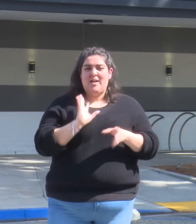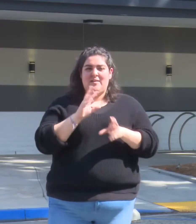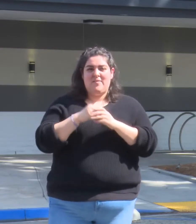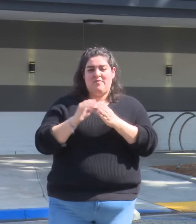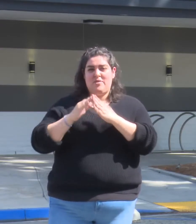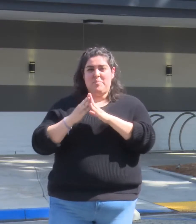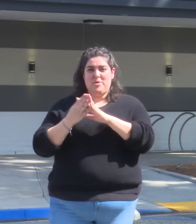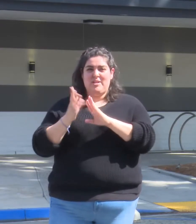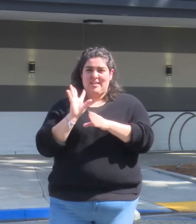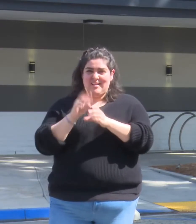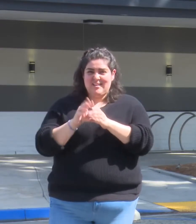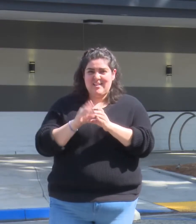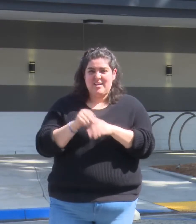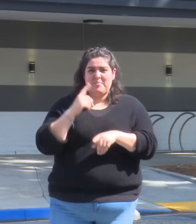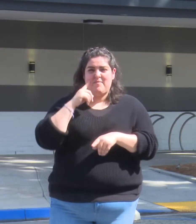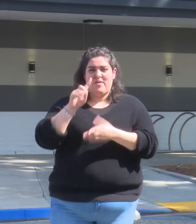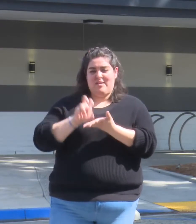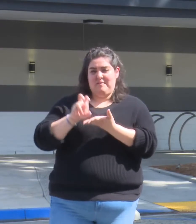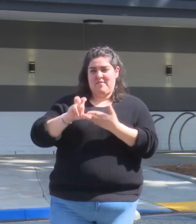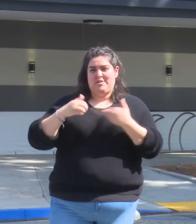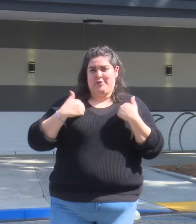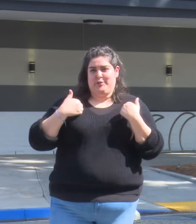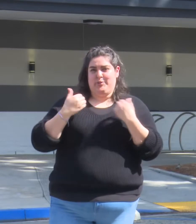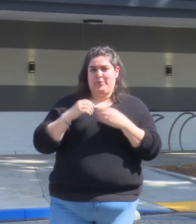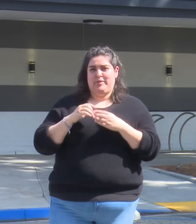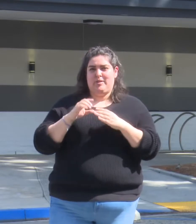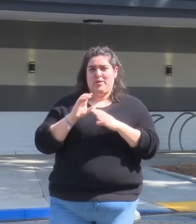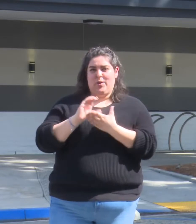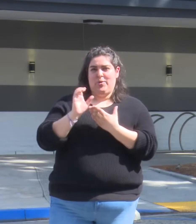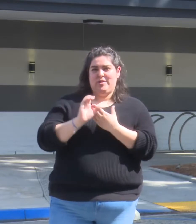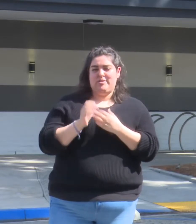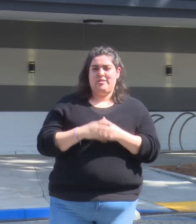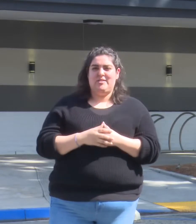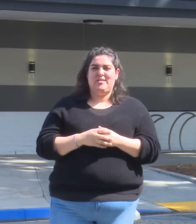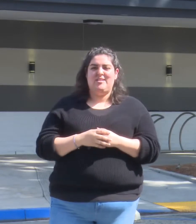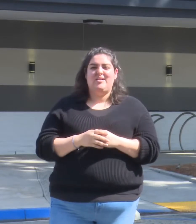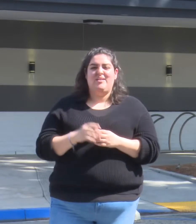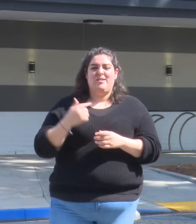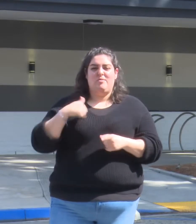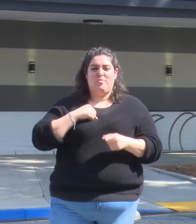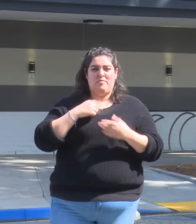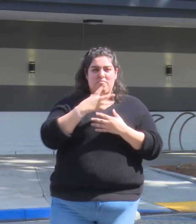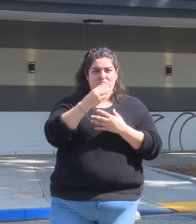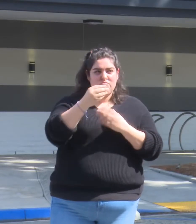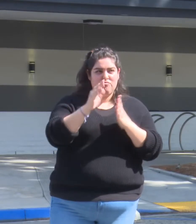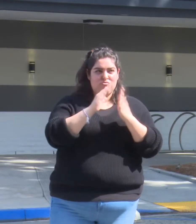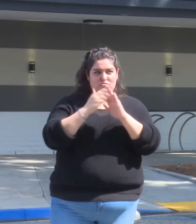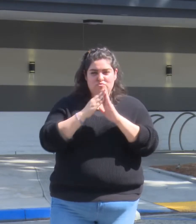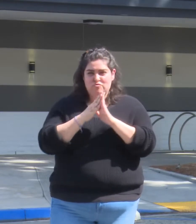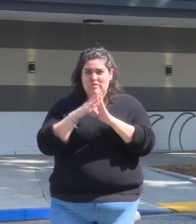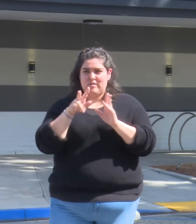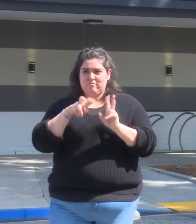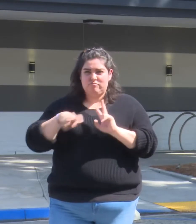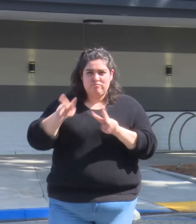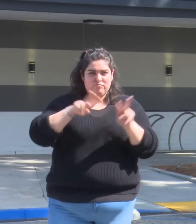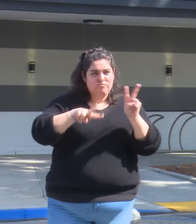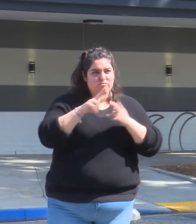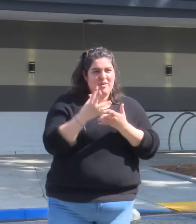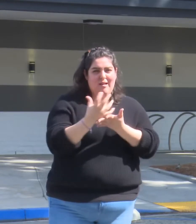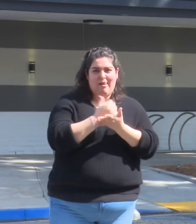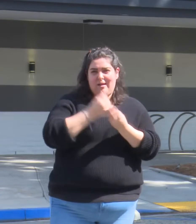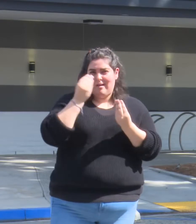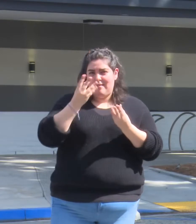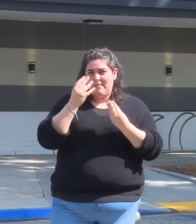Advancing Youth Coalition. Alongside 17 other youth ambassadors, we went all around the city collecting data and crafted the 6 goals of the plan, which